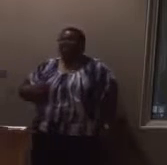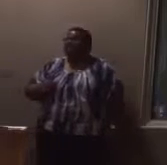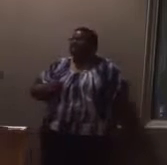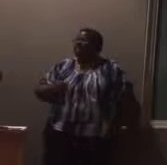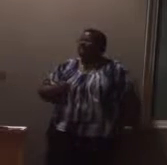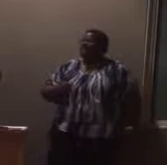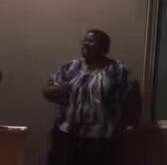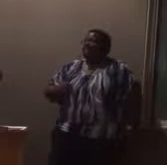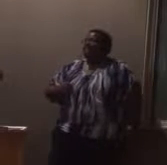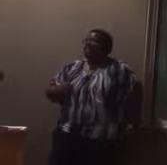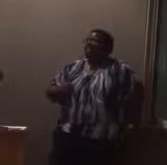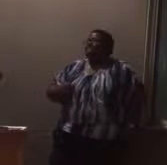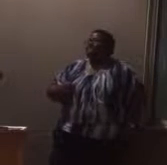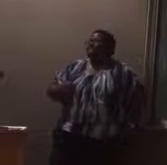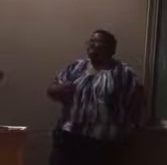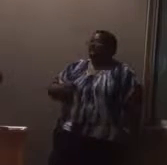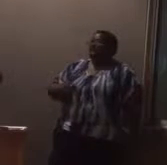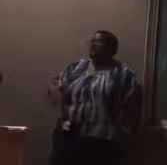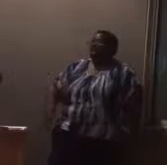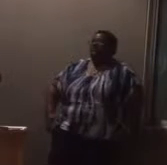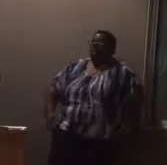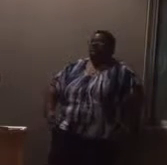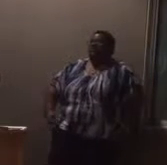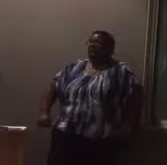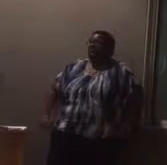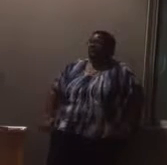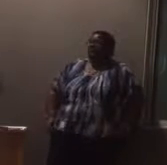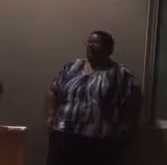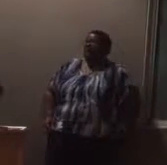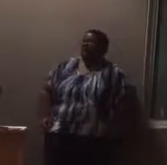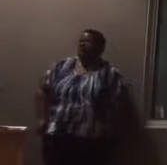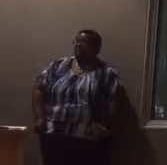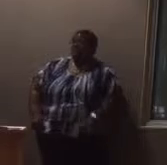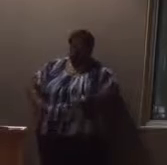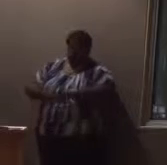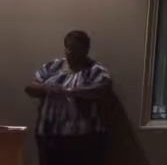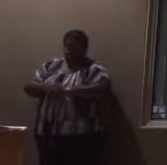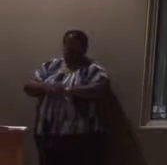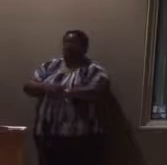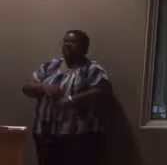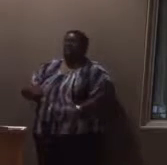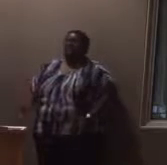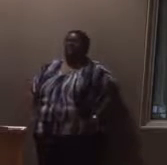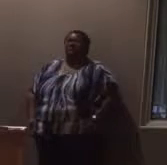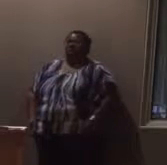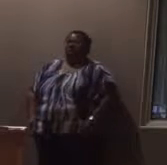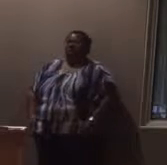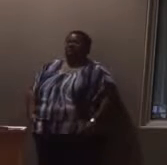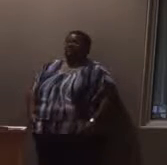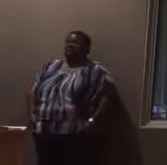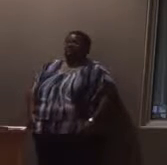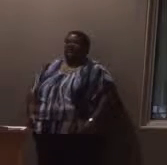you. Now, the non-academic activities would be like if you wanted to have an interpreter to maybe, I